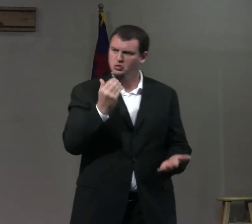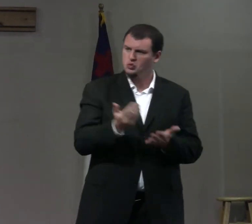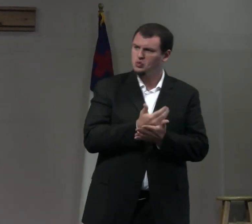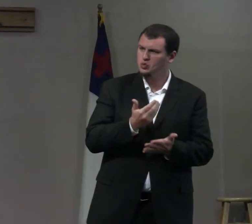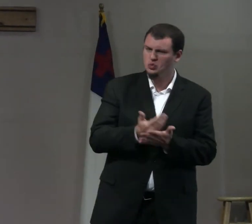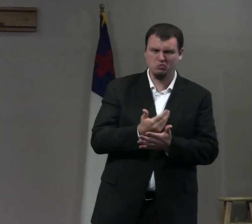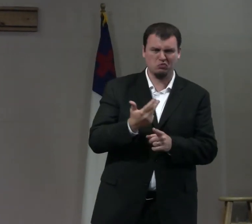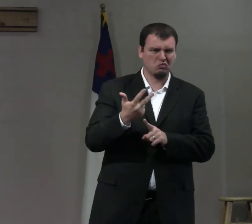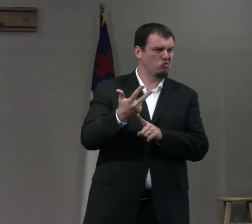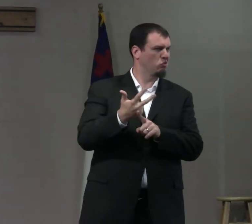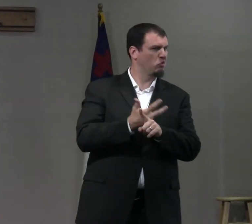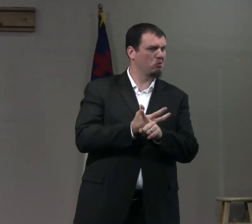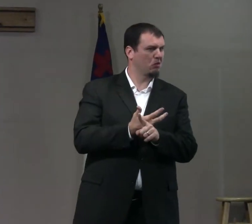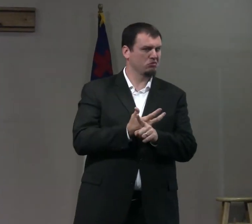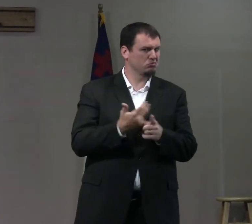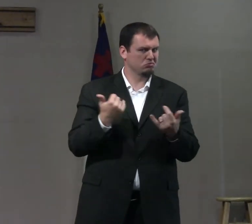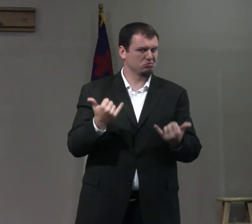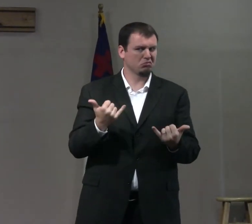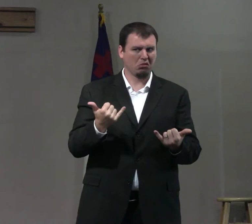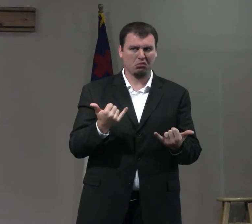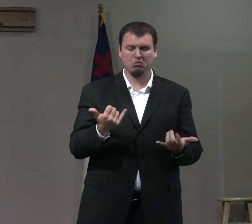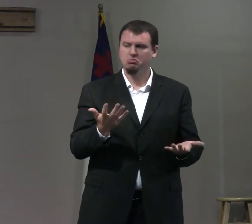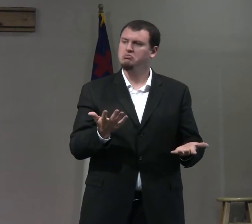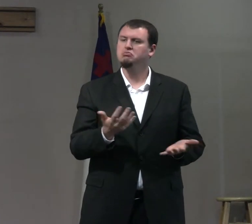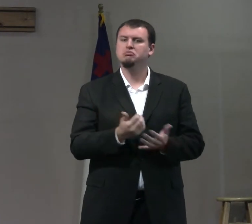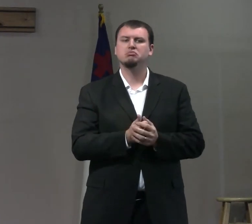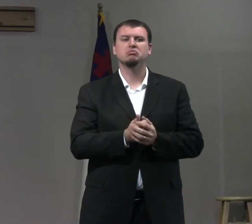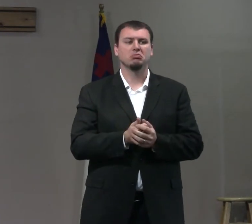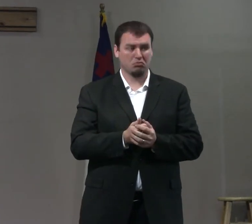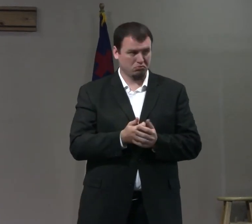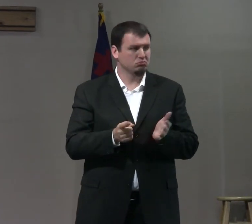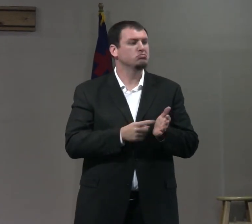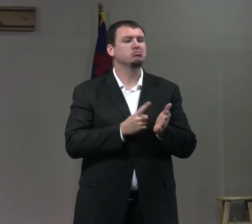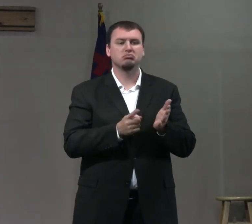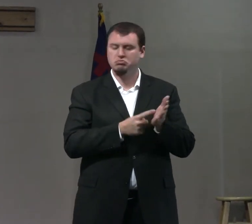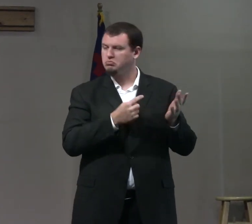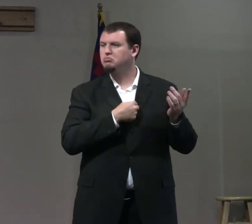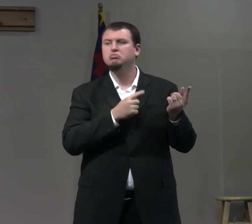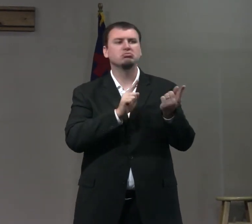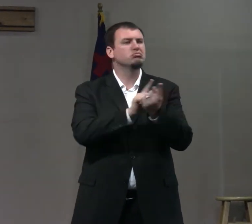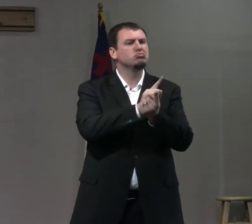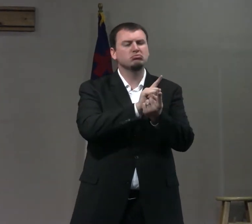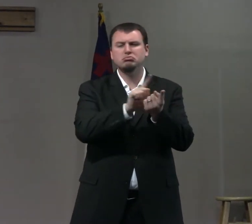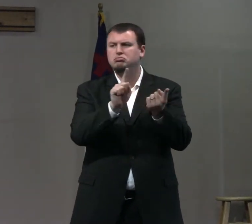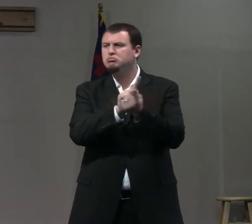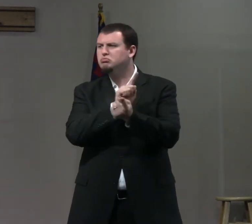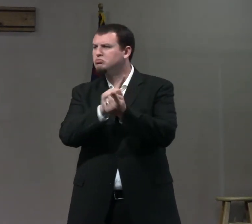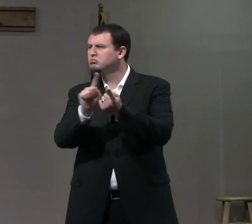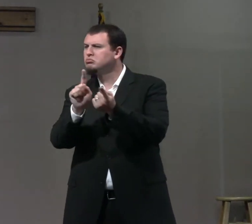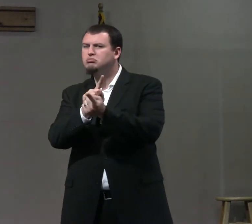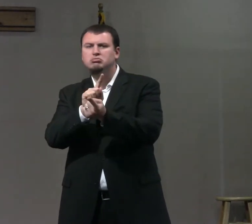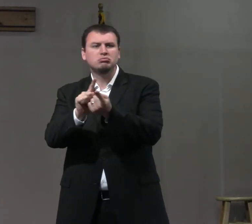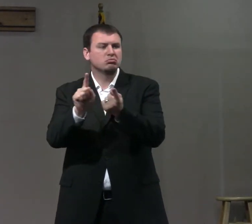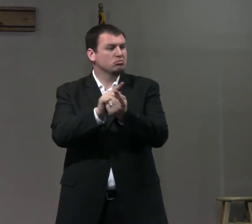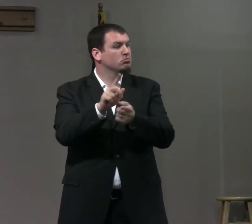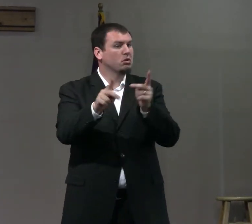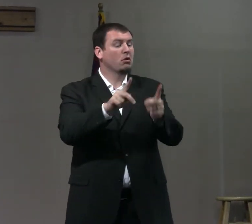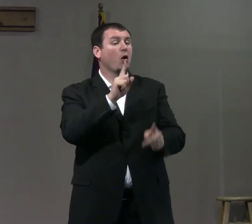I'm pretty new here in Kansas. I've been here maybe 3 months now. And sometimes I'm